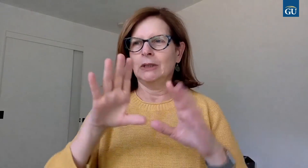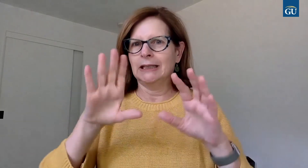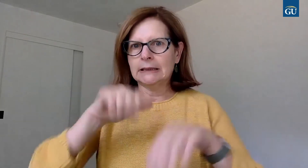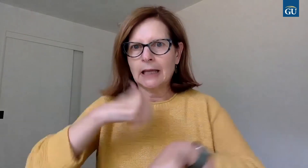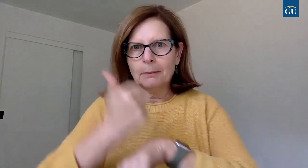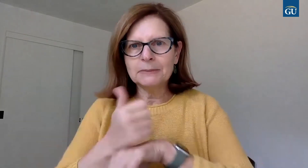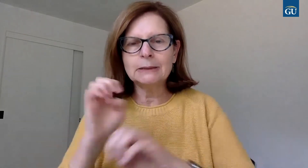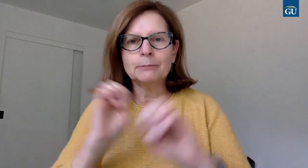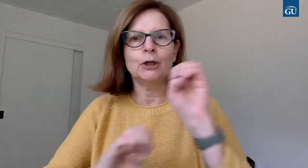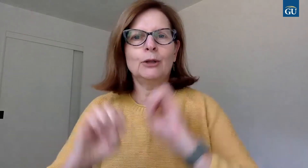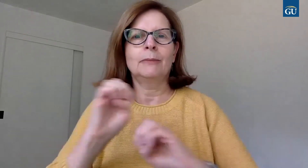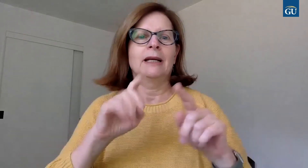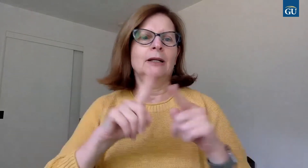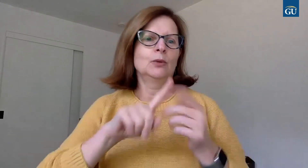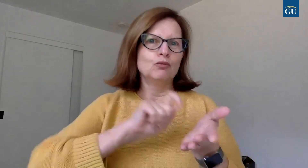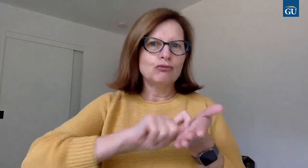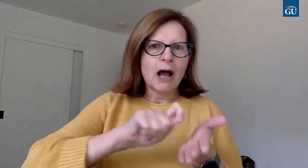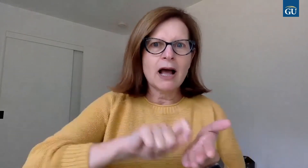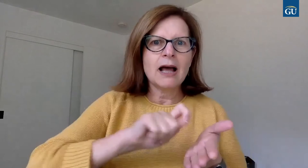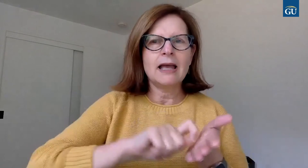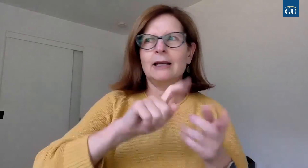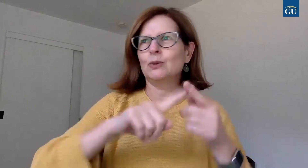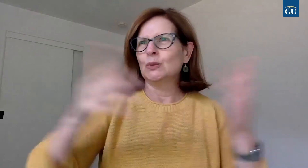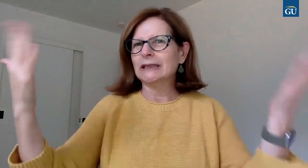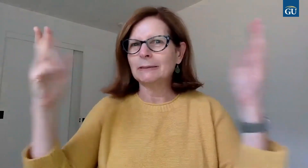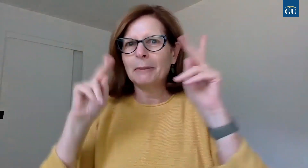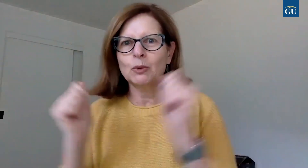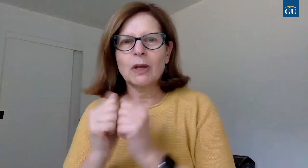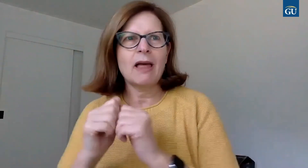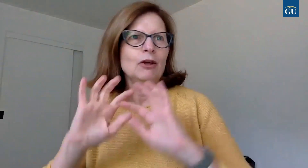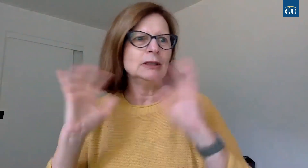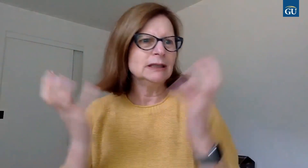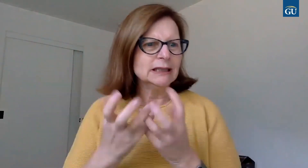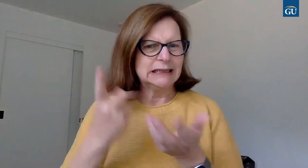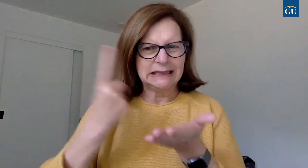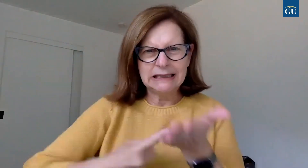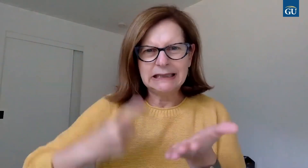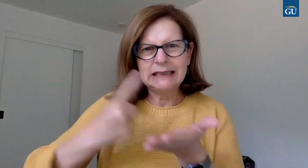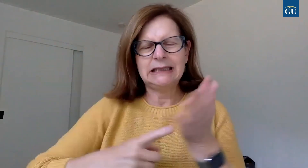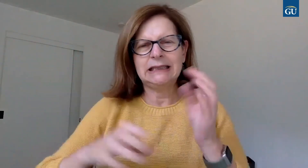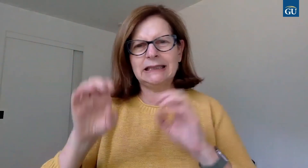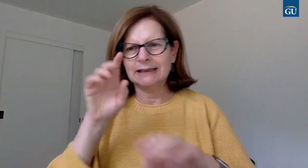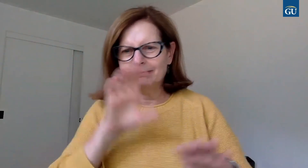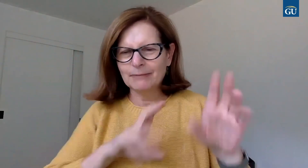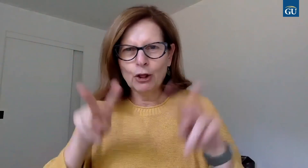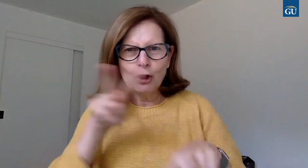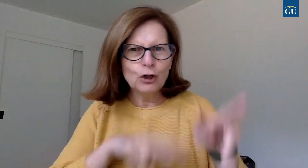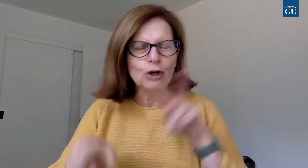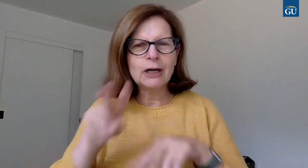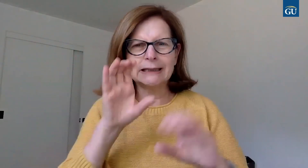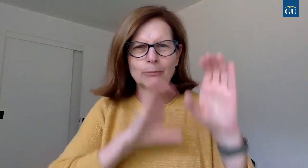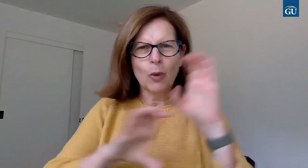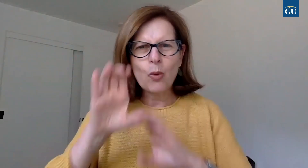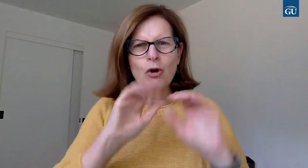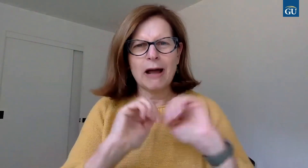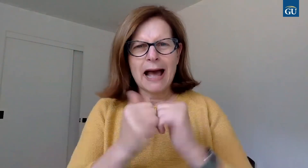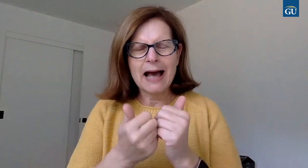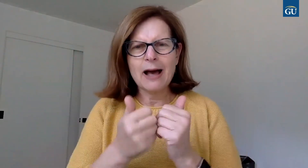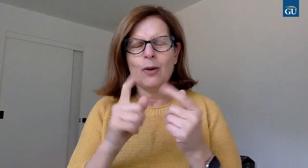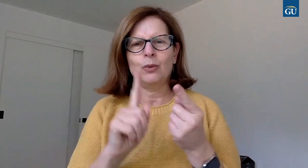Because it's a lot of work to set up experiments, write, get people together, look, explore, and more.